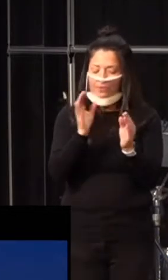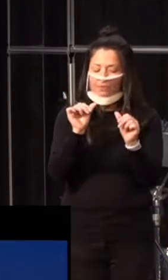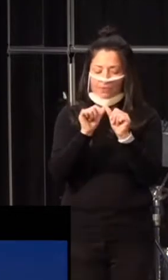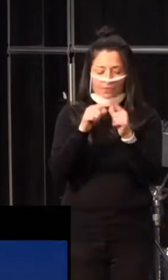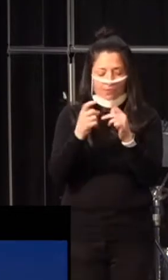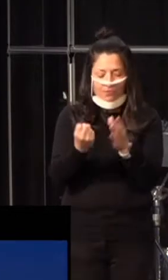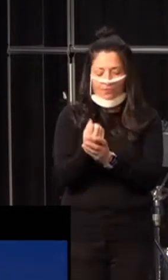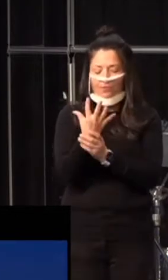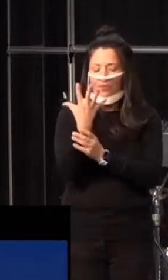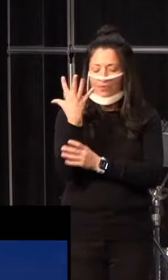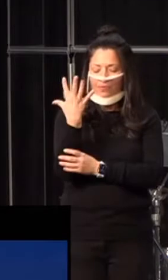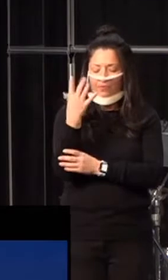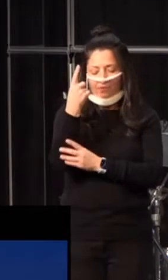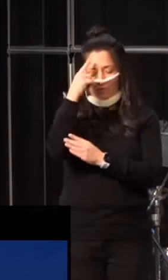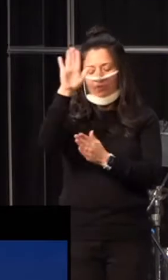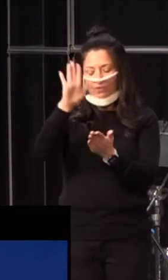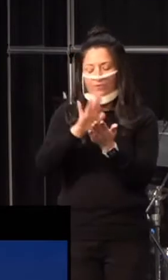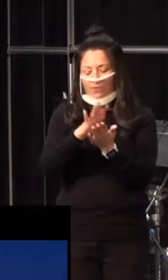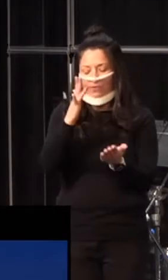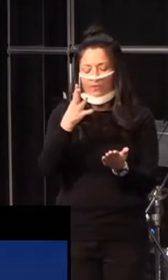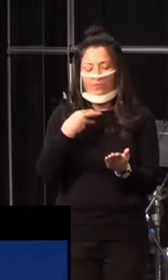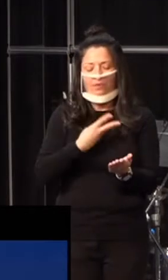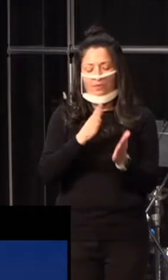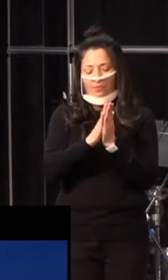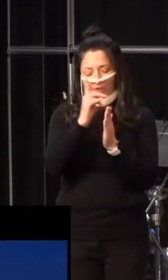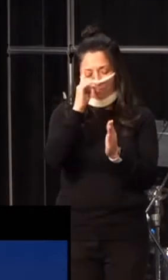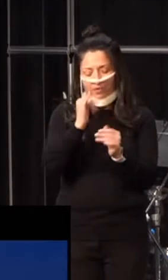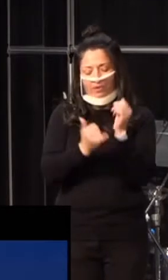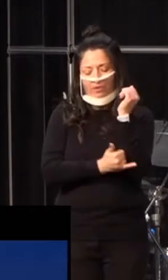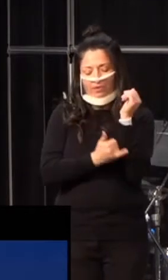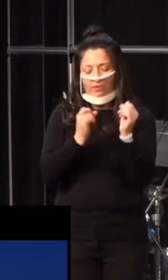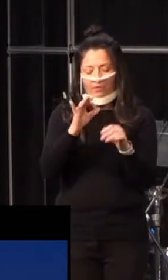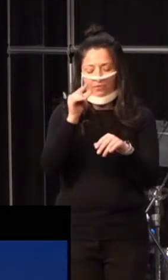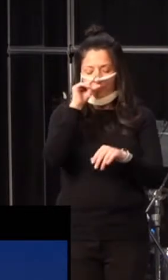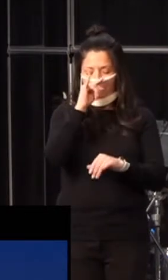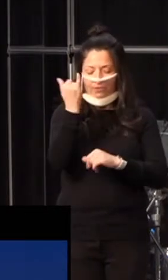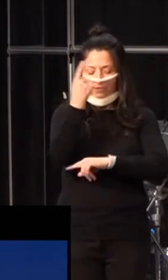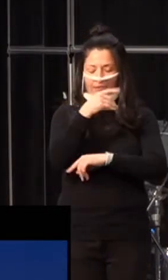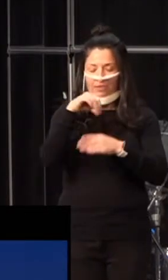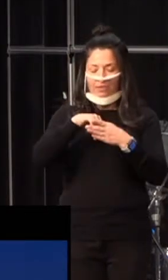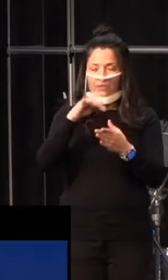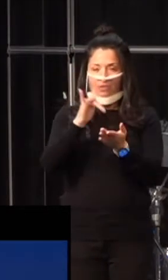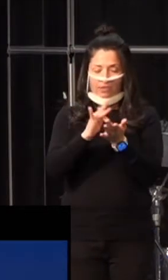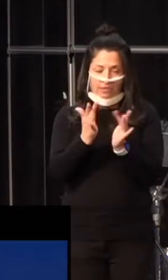and grow for your glory. We pray for the country of Greece today. In Jesus' name, amen.